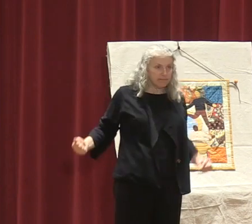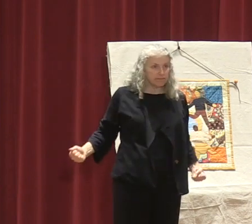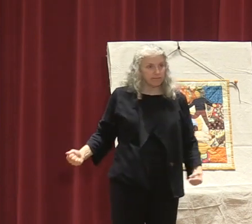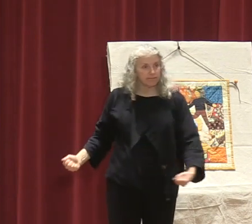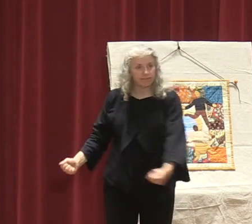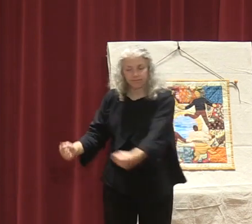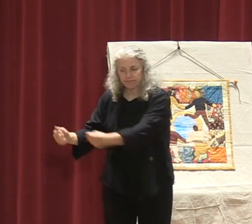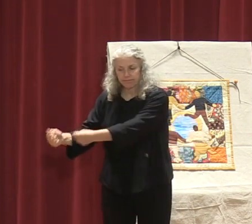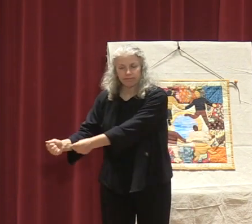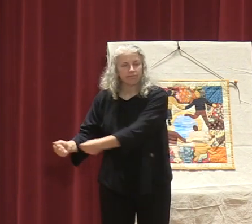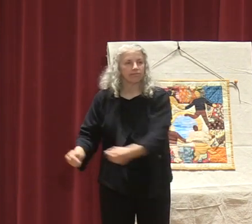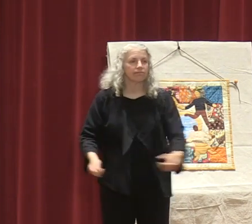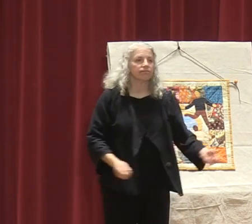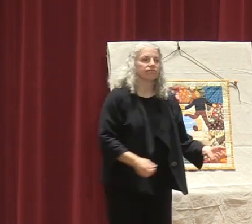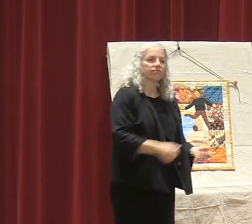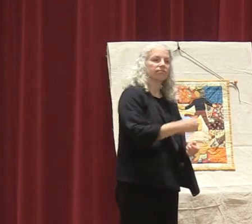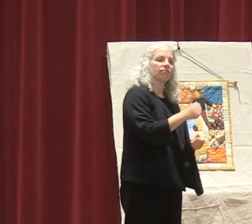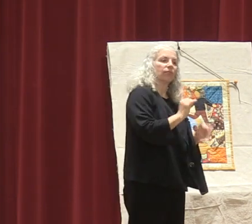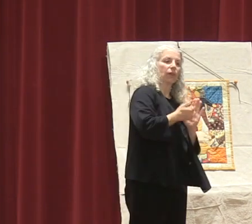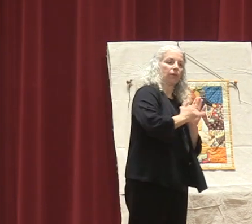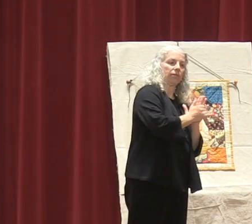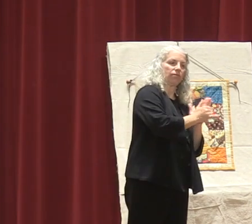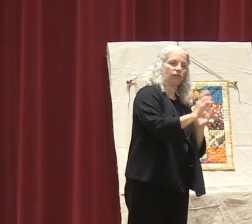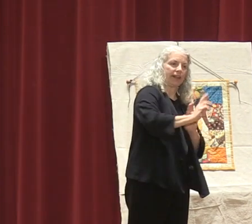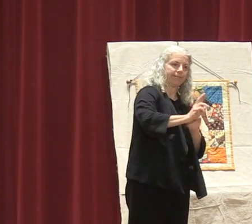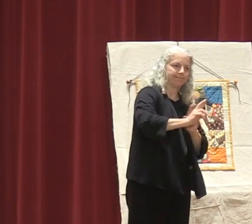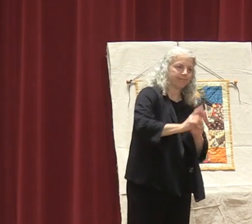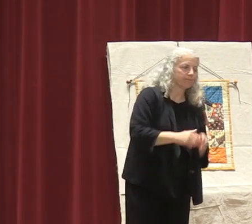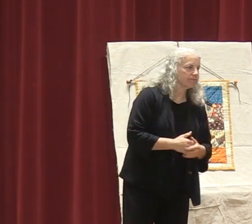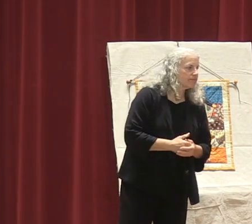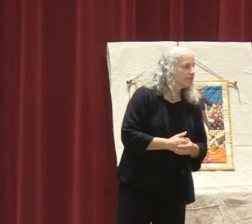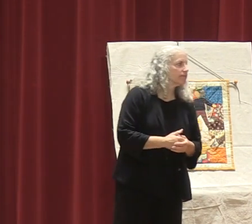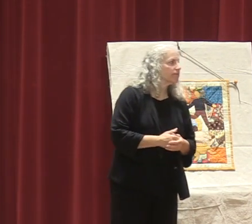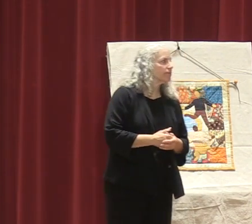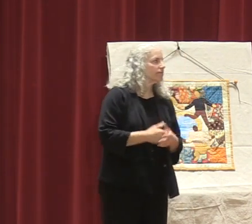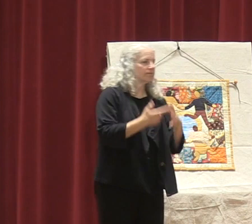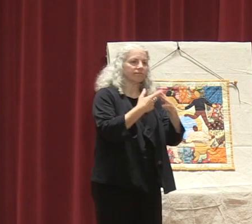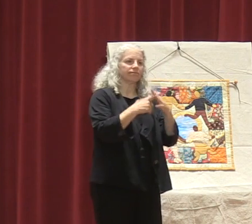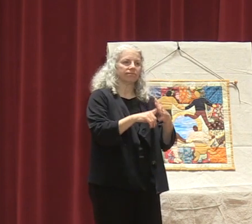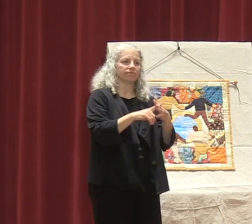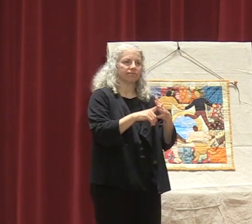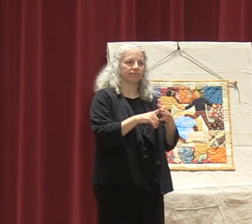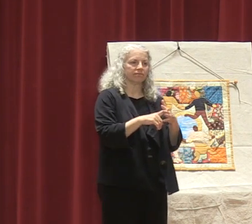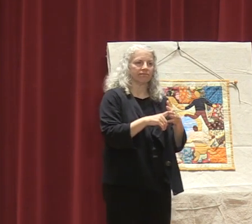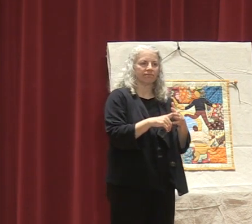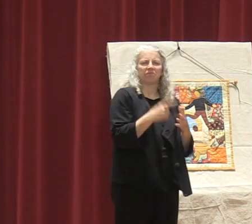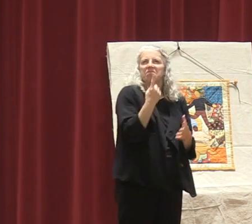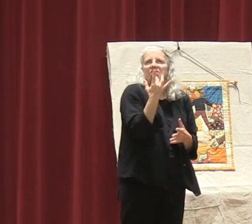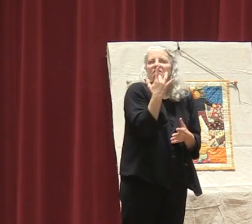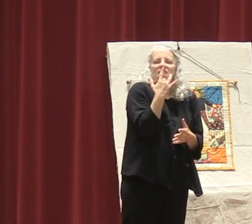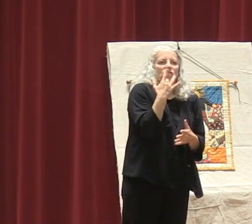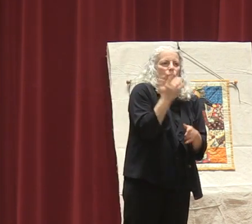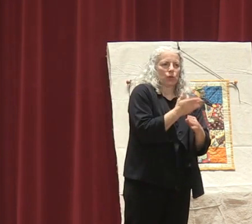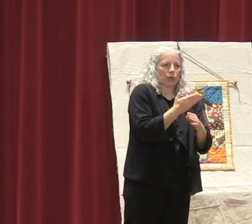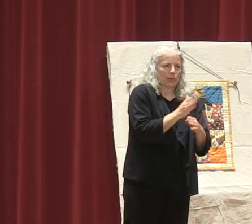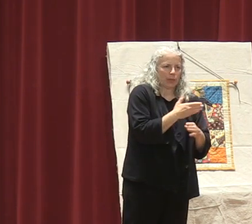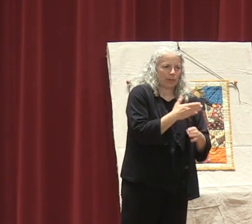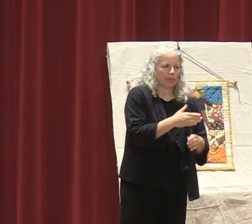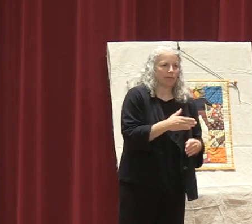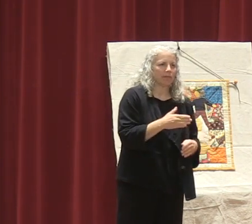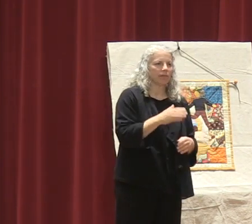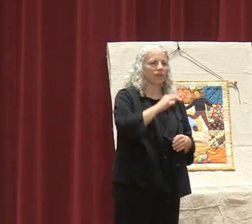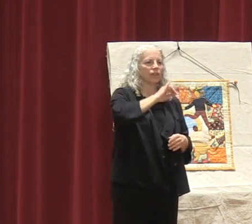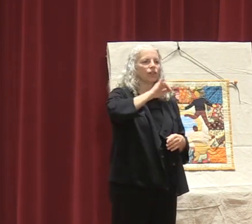coat, took out the Bowron, and started on one of his favorite tunes,